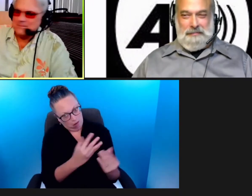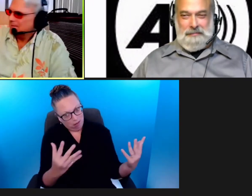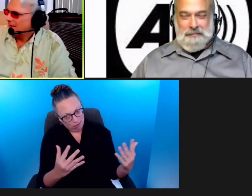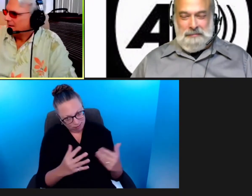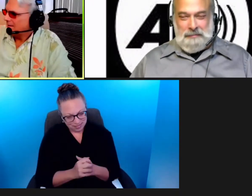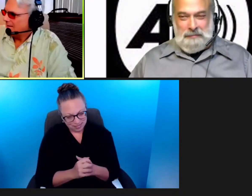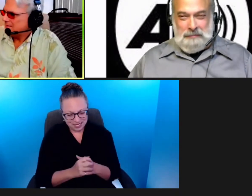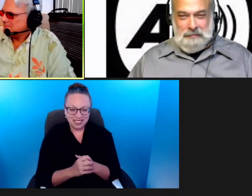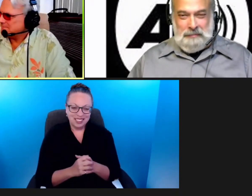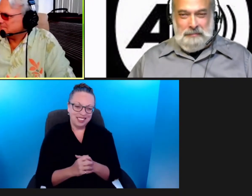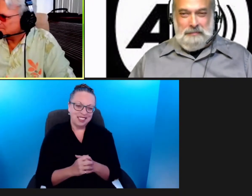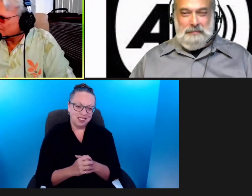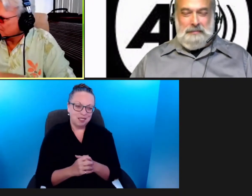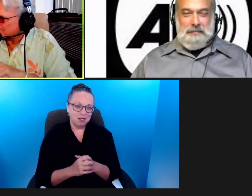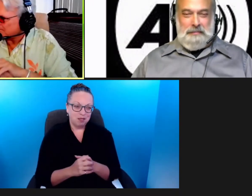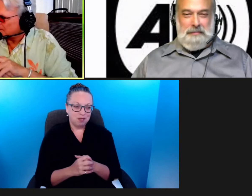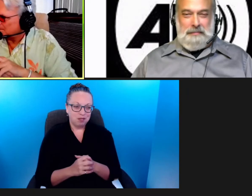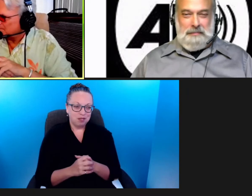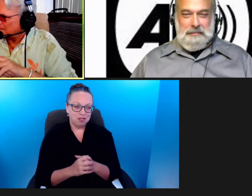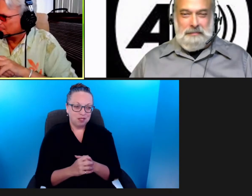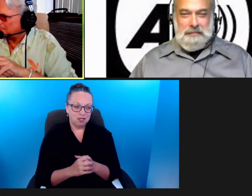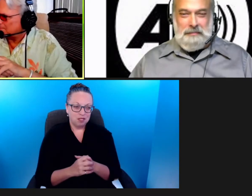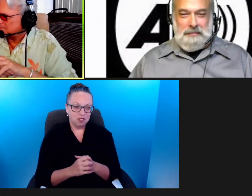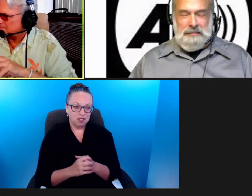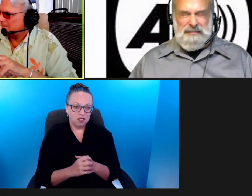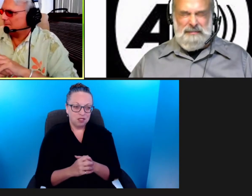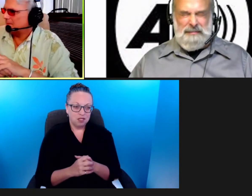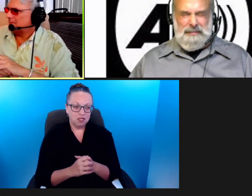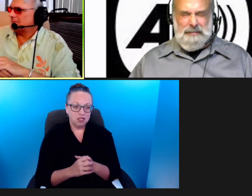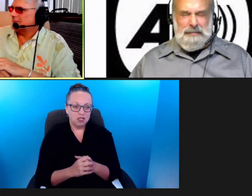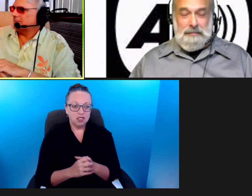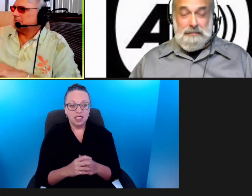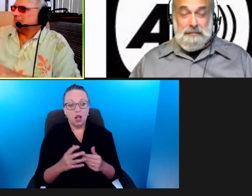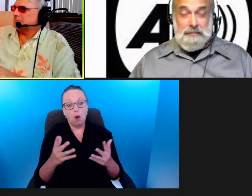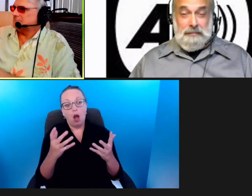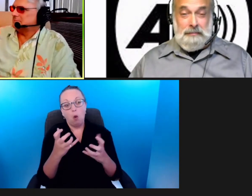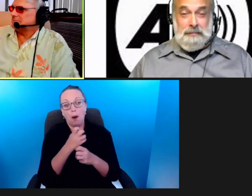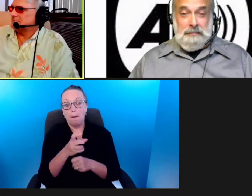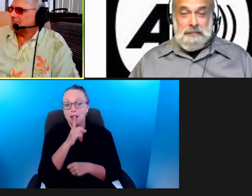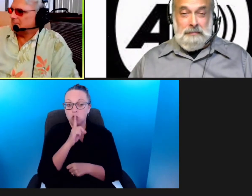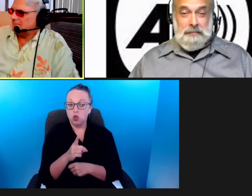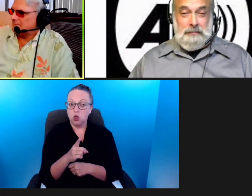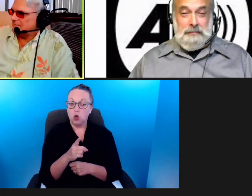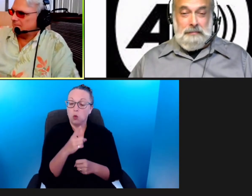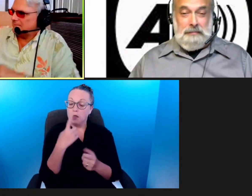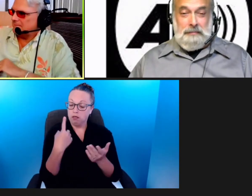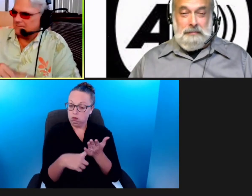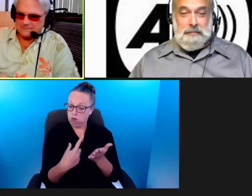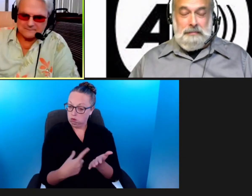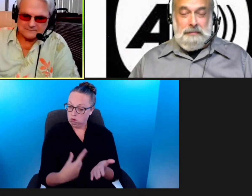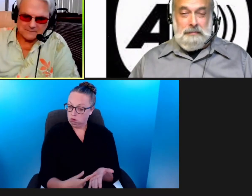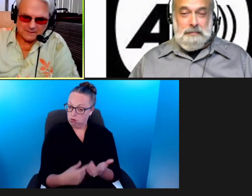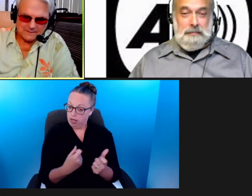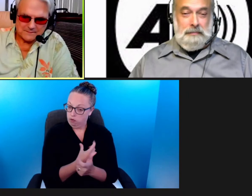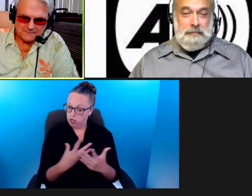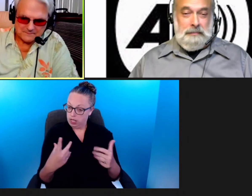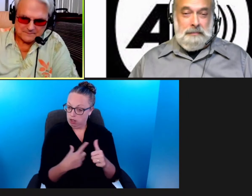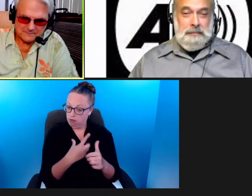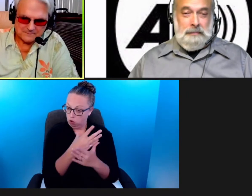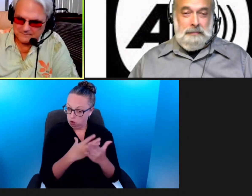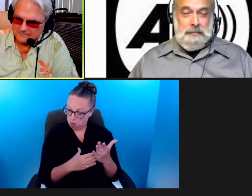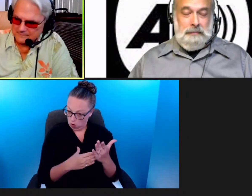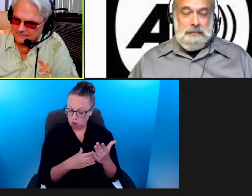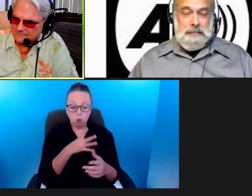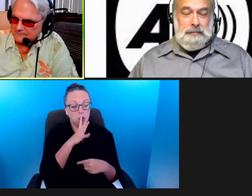in. Yes. Well, it's, let's see. Now, I want to make sure we've covered everything for this first part. So we talked